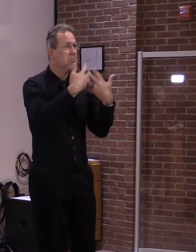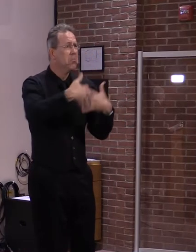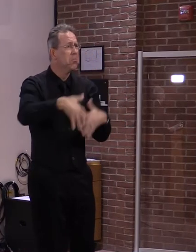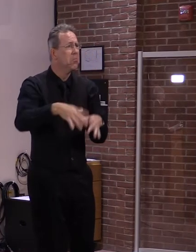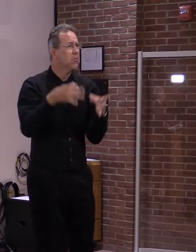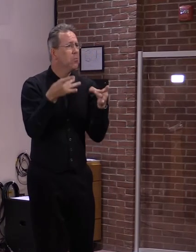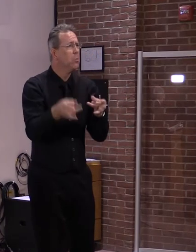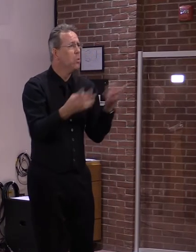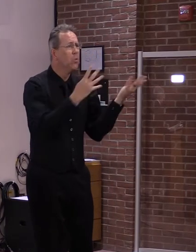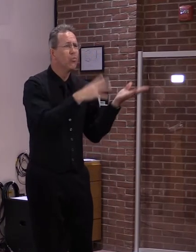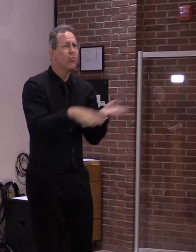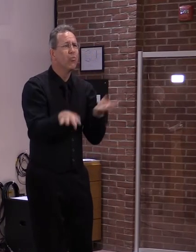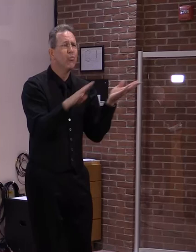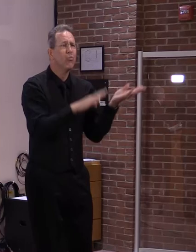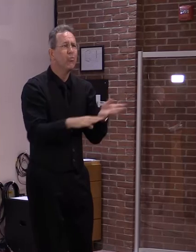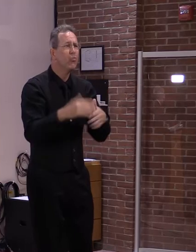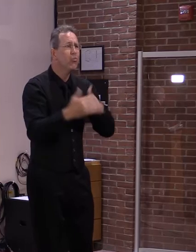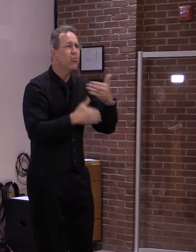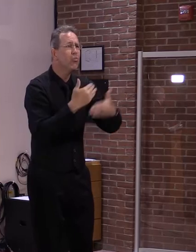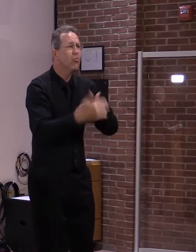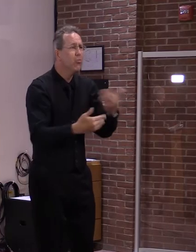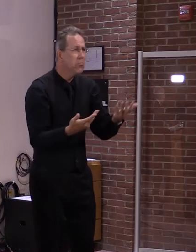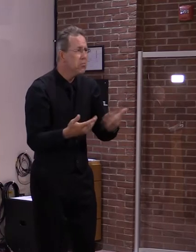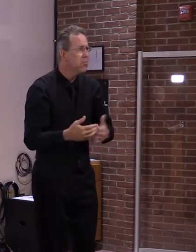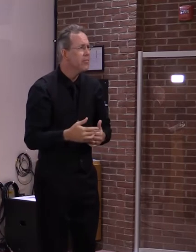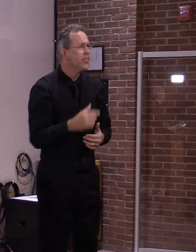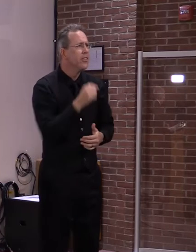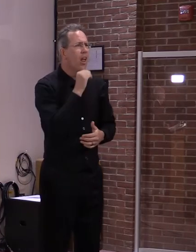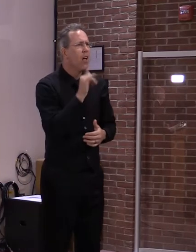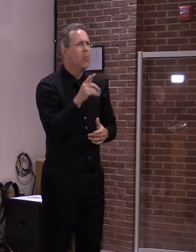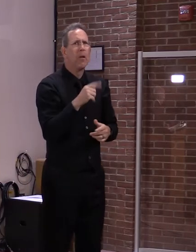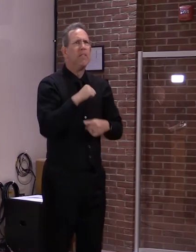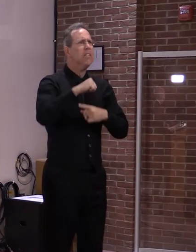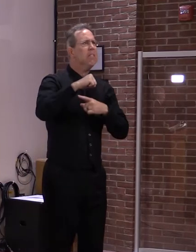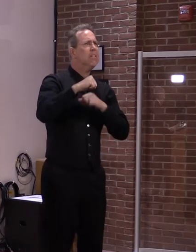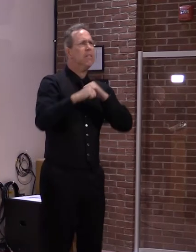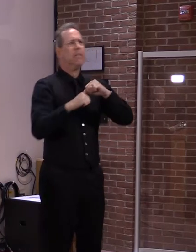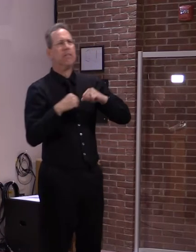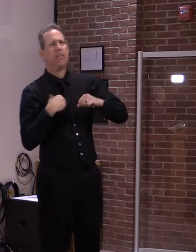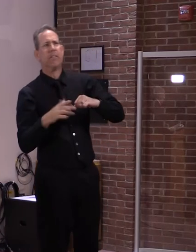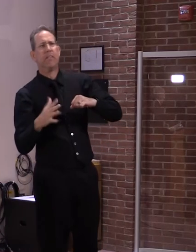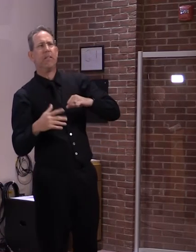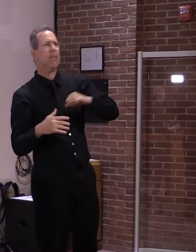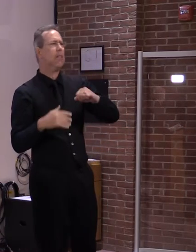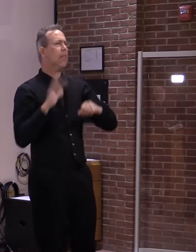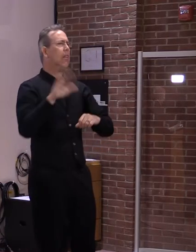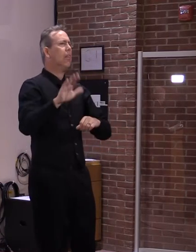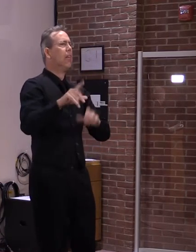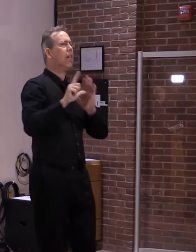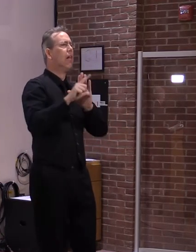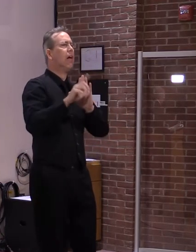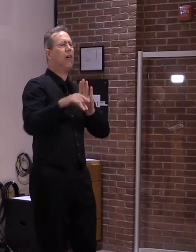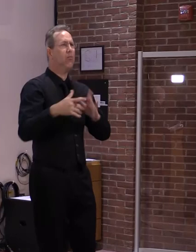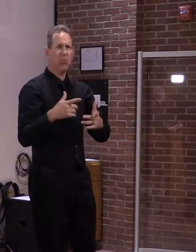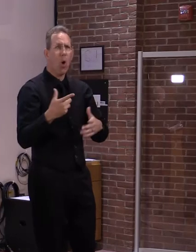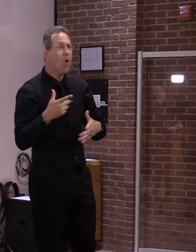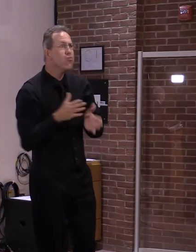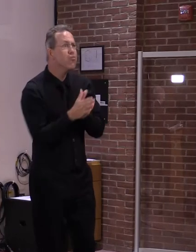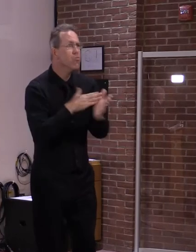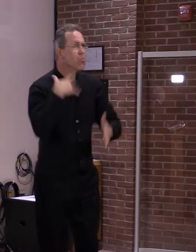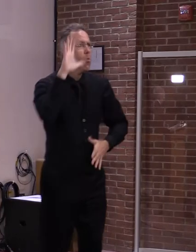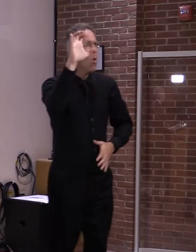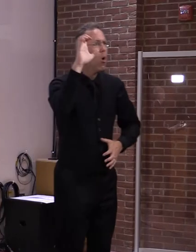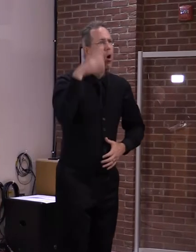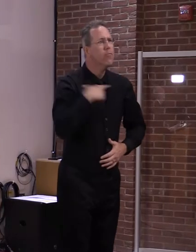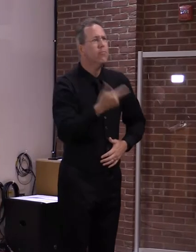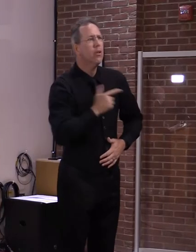It isn't the reluctance, it's the convenience. And we're really zeroing in on, like I said, where you live,